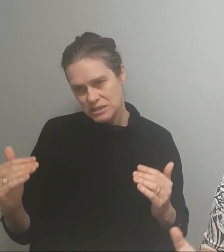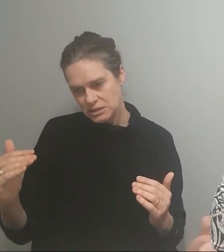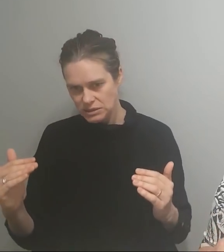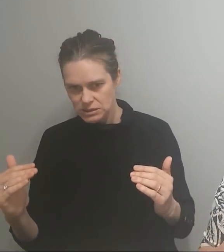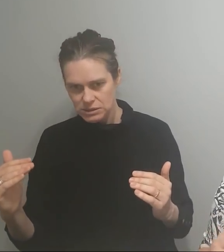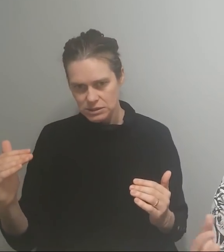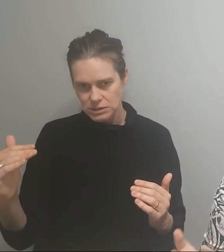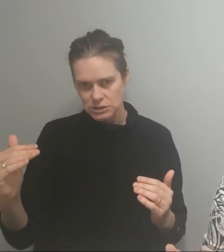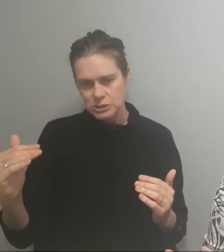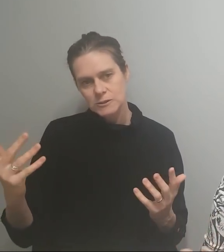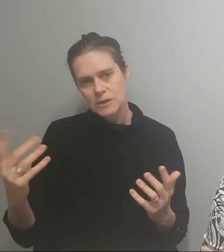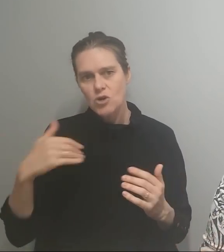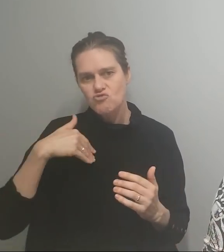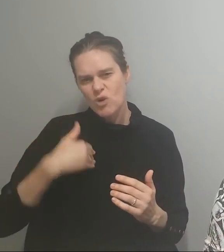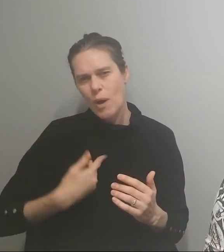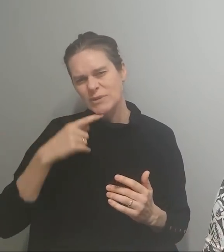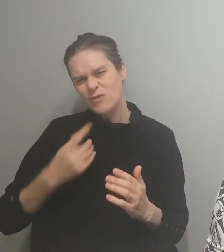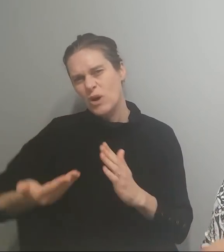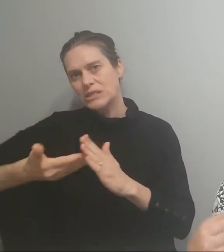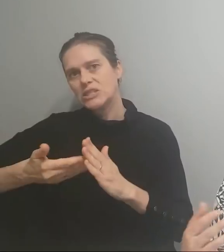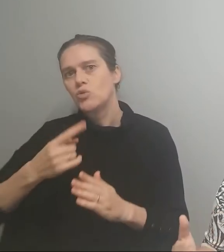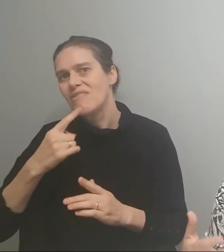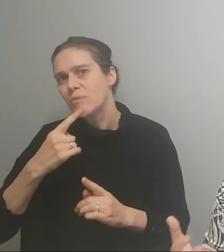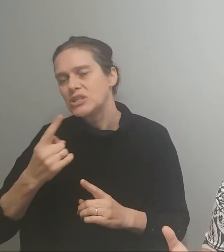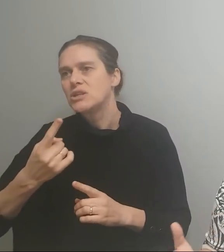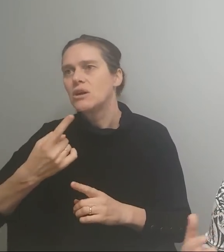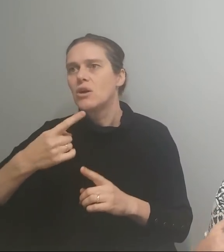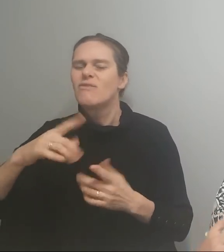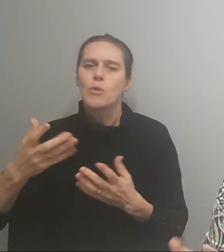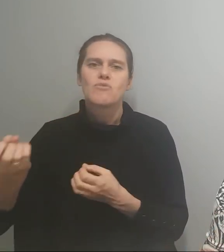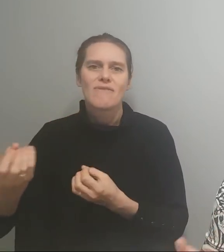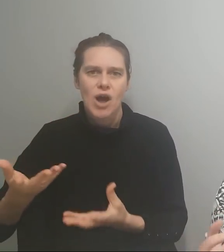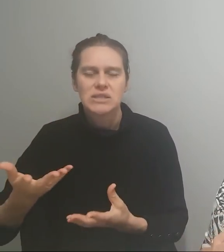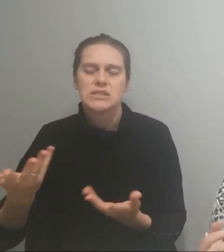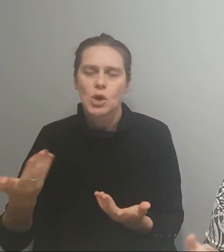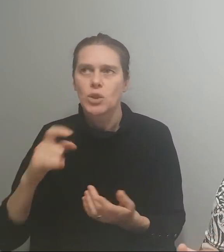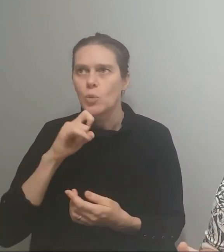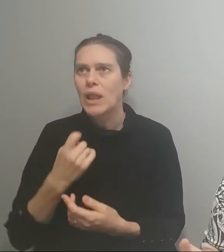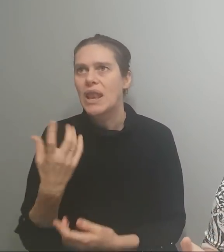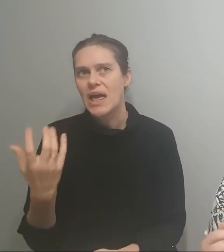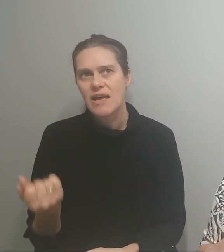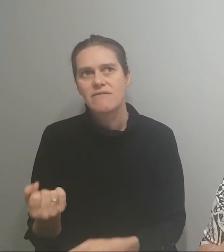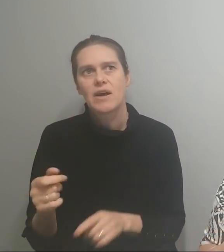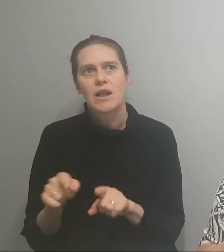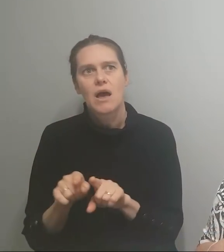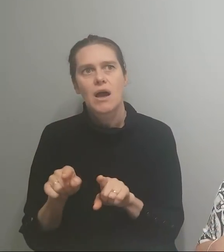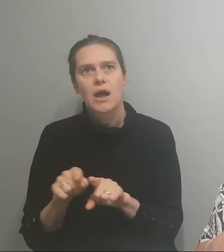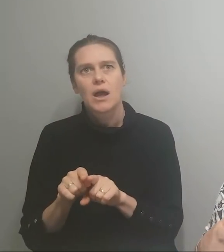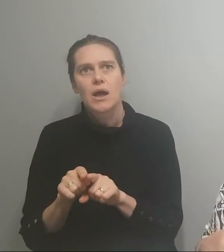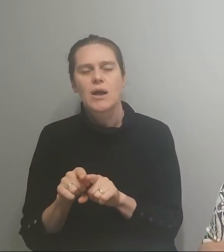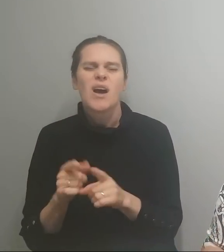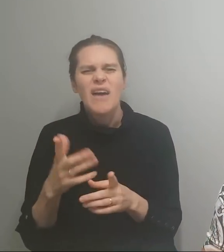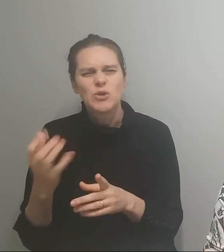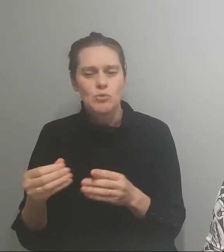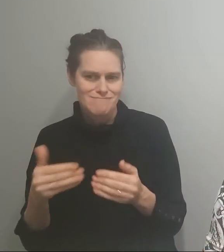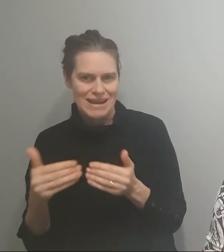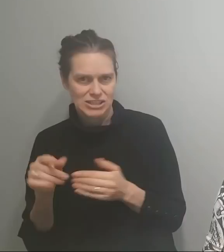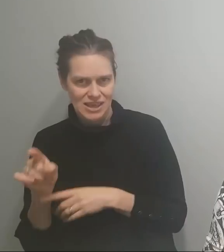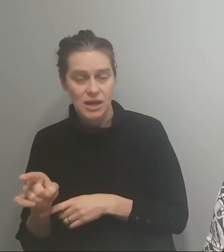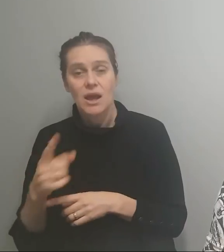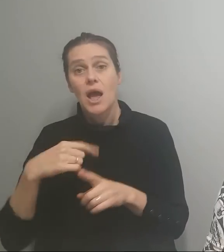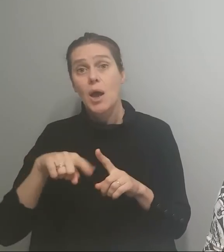of requirements for additional information or for providers. So there will be managing that, and in particular where people